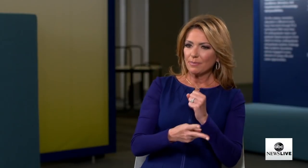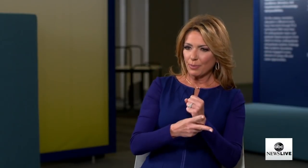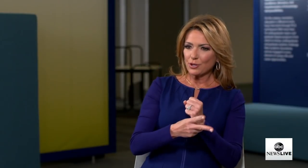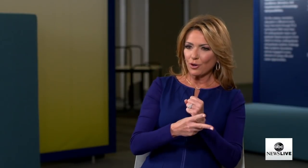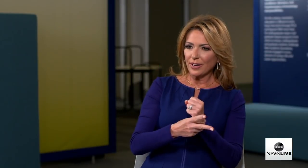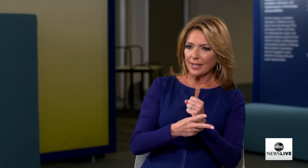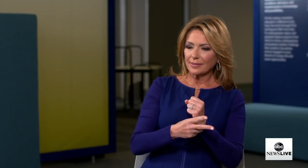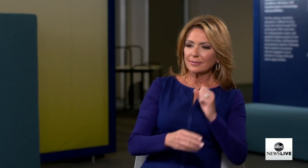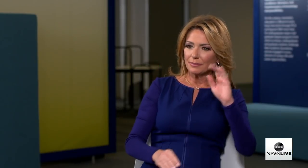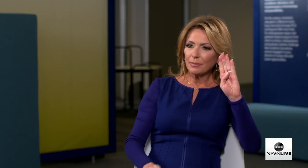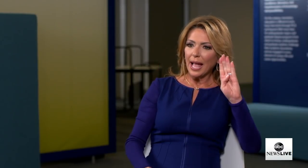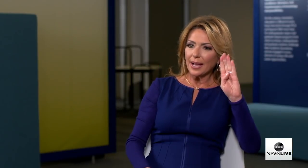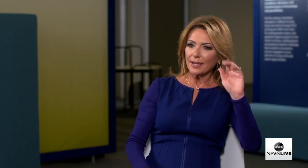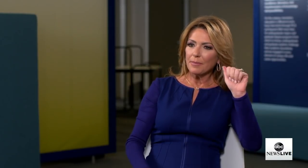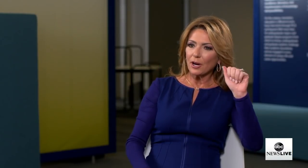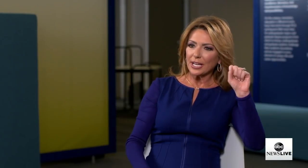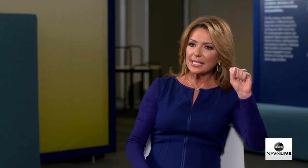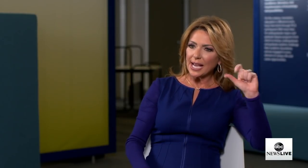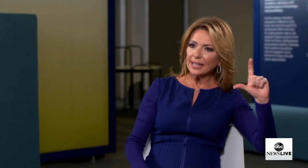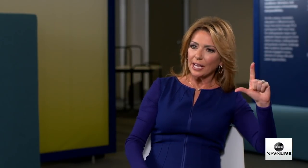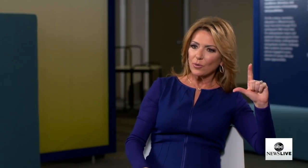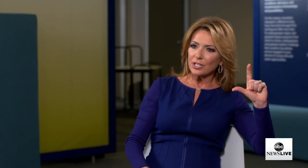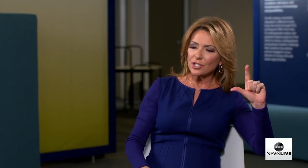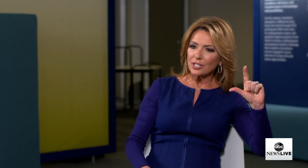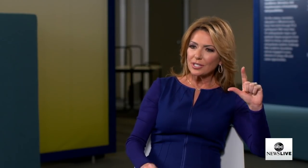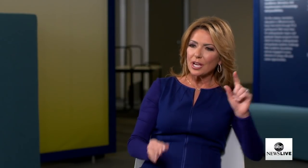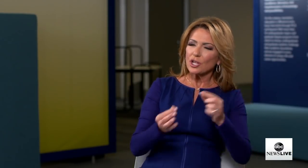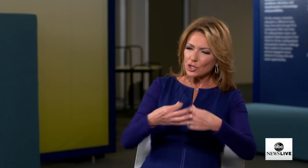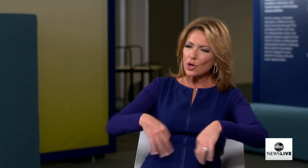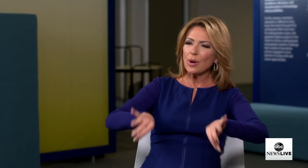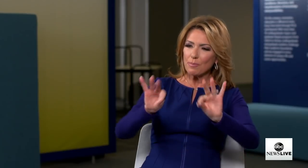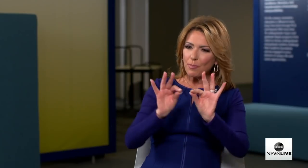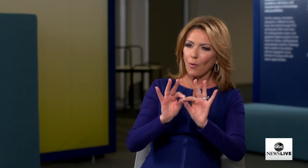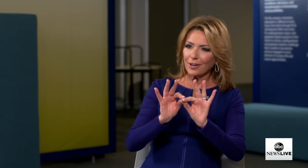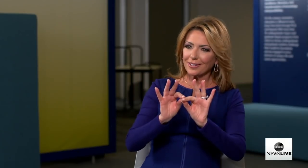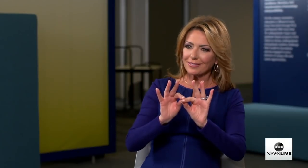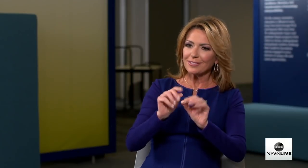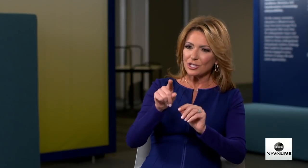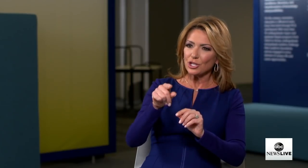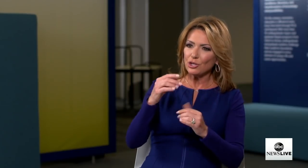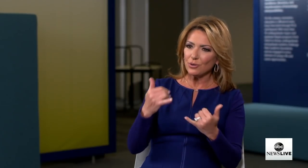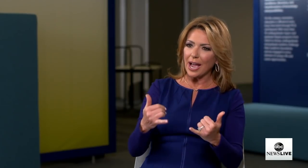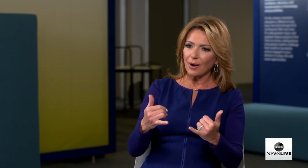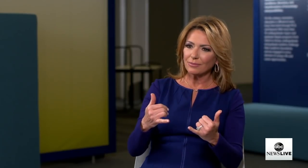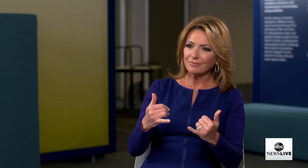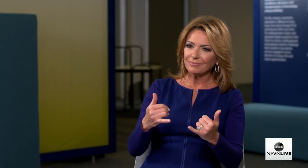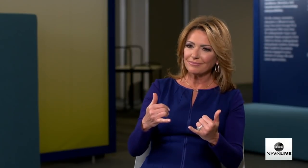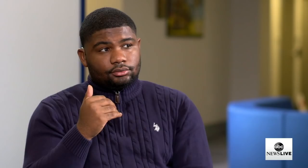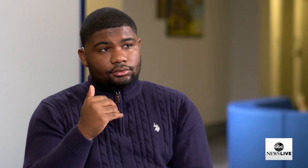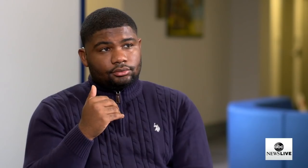preserving Black American Sign Language so important to you now? Because